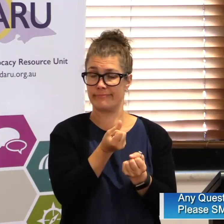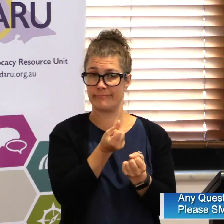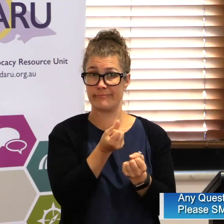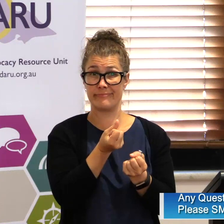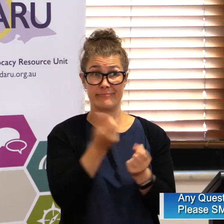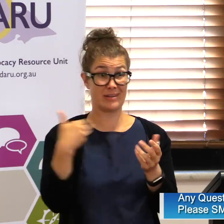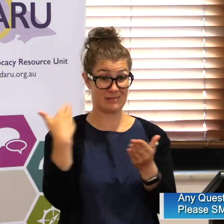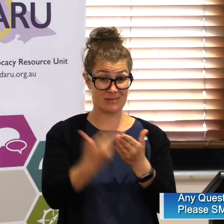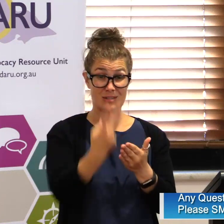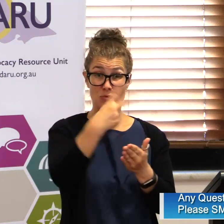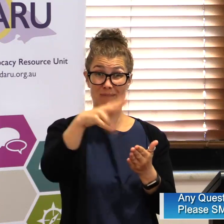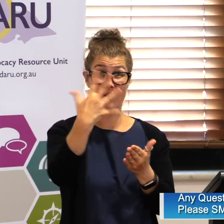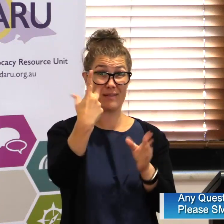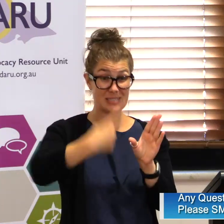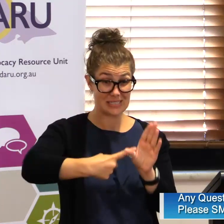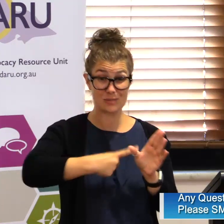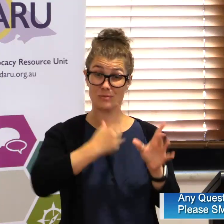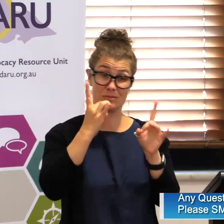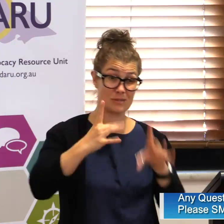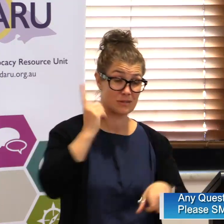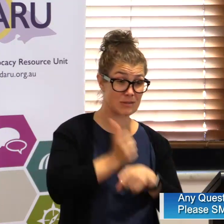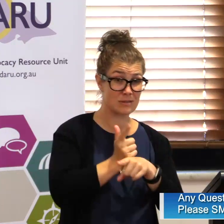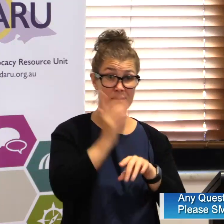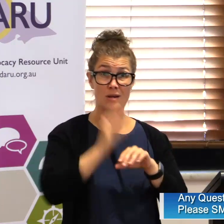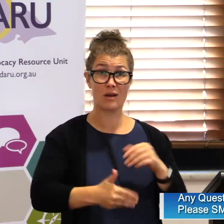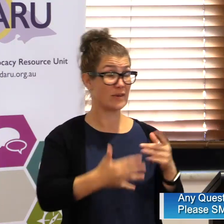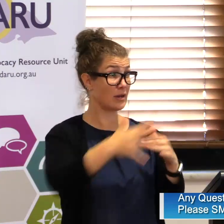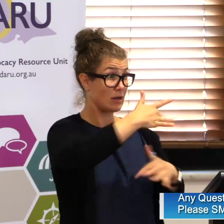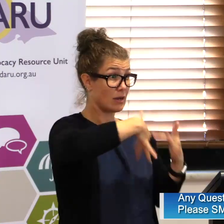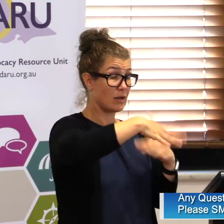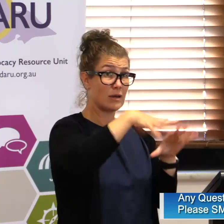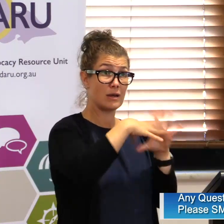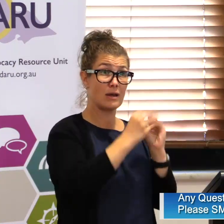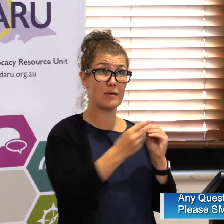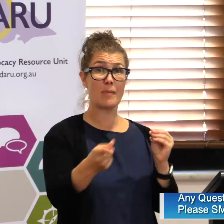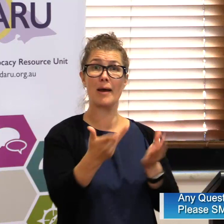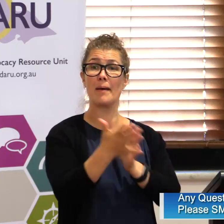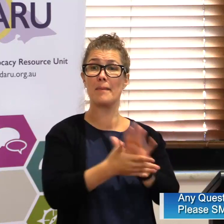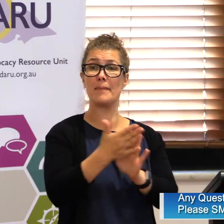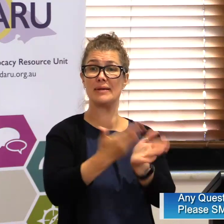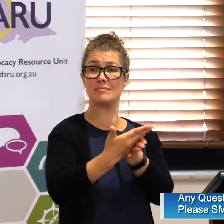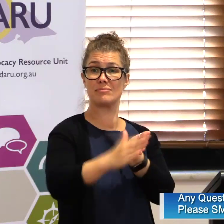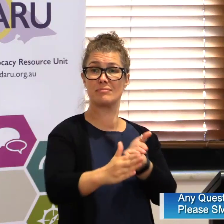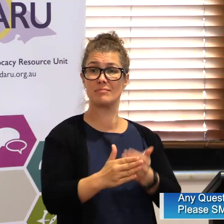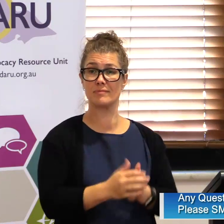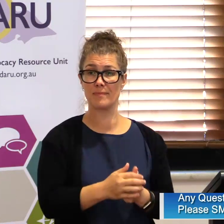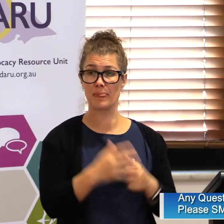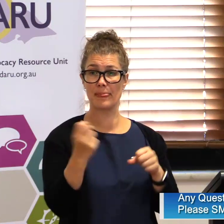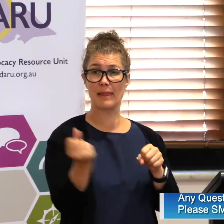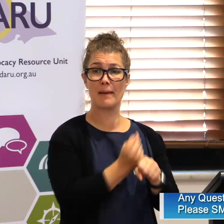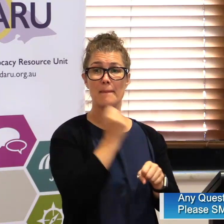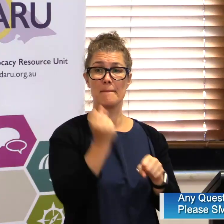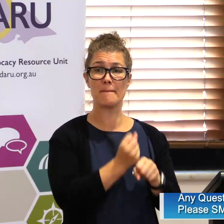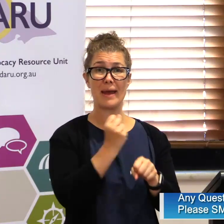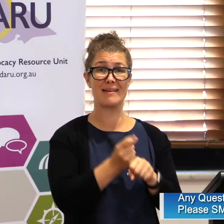years since we started talking about that. What you're essentially doing is creating almost like an underclass. You're sleepwalking into this underclass where